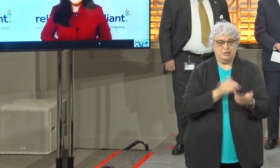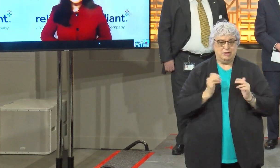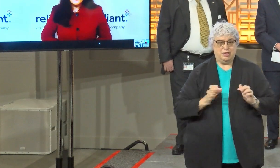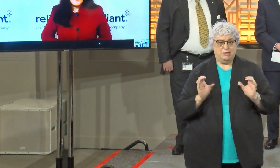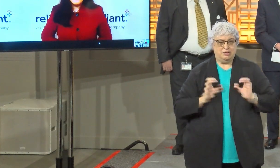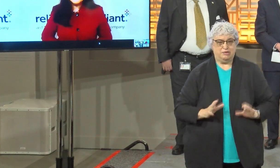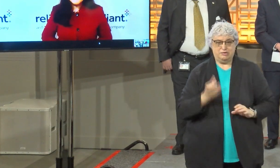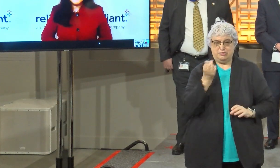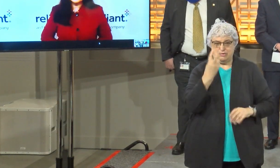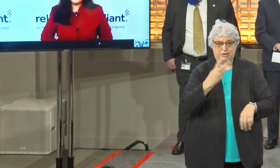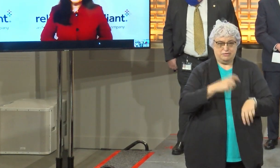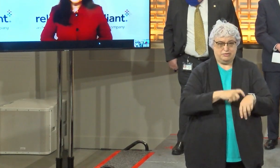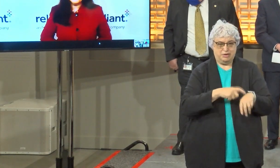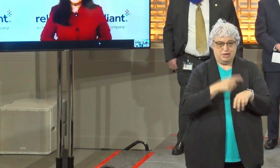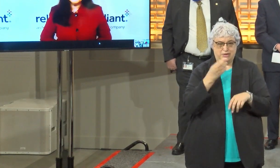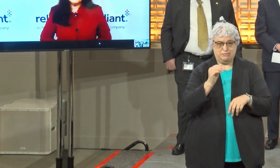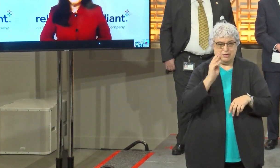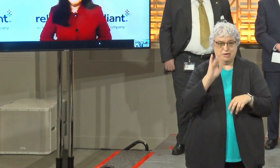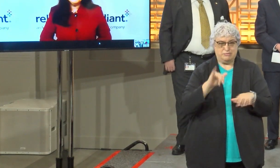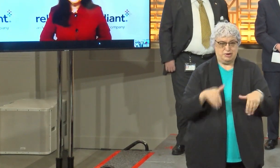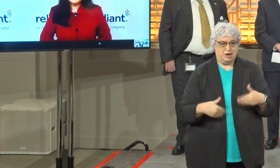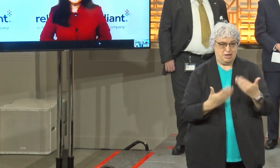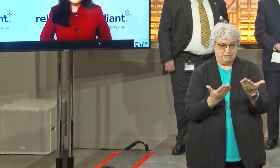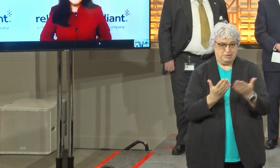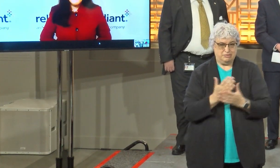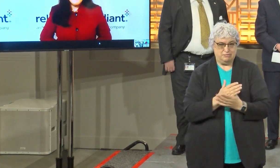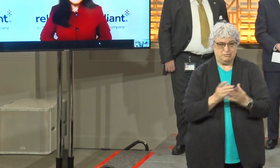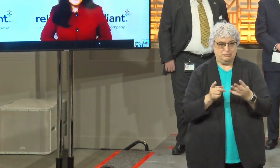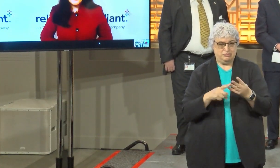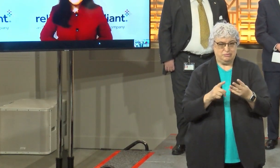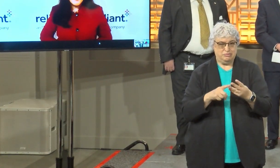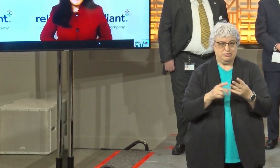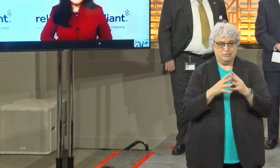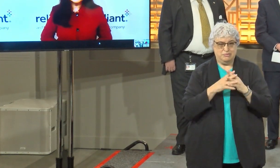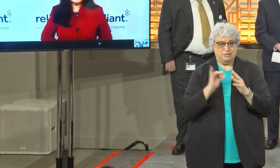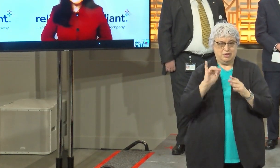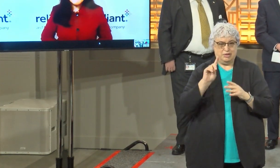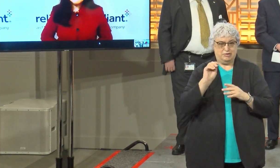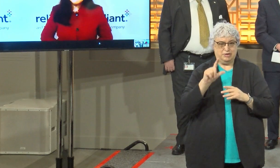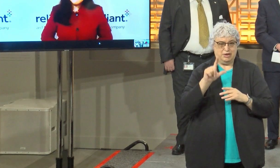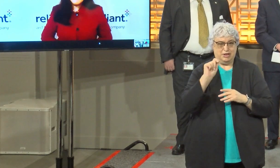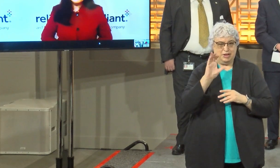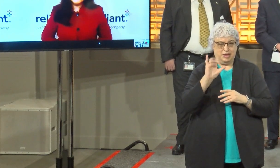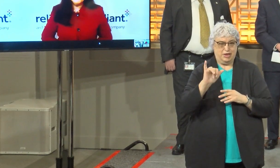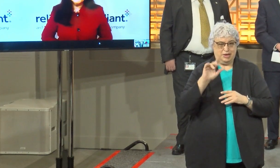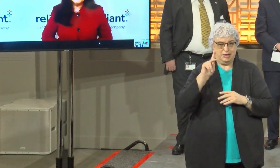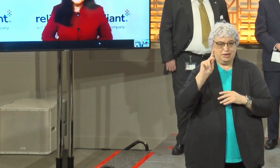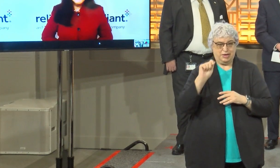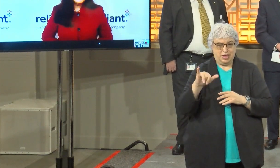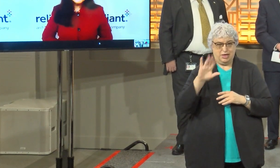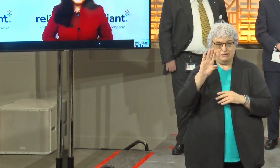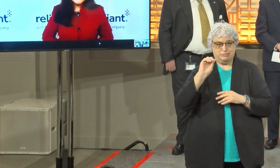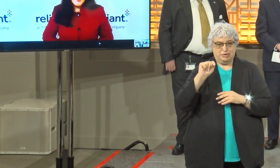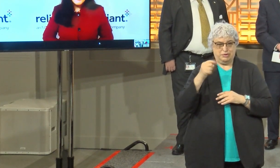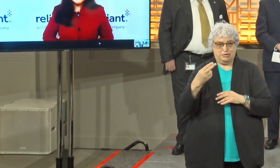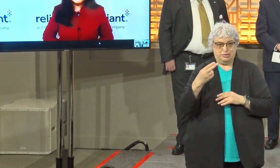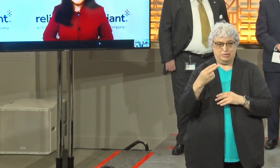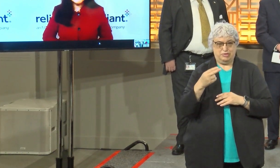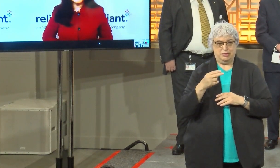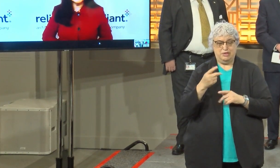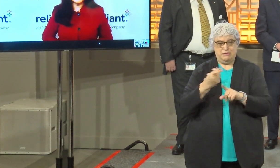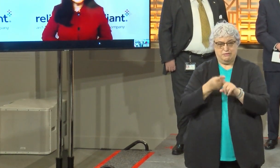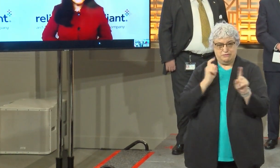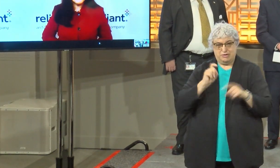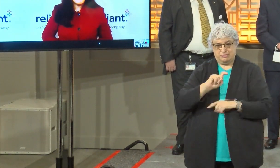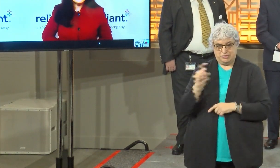and 12-time Grammy Award nominee. And American Idol's Lacey K. Booth, a true child of